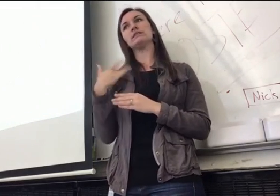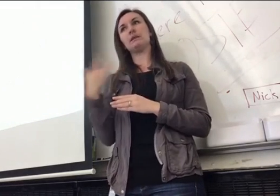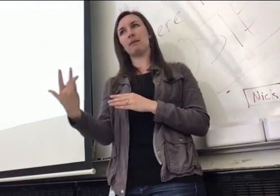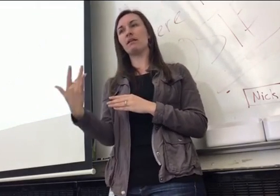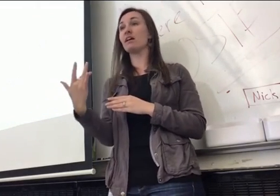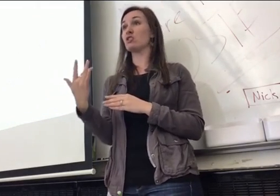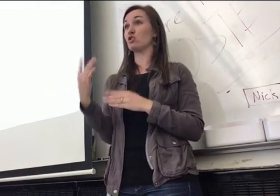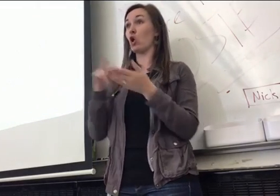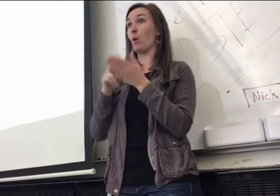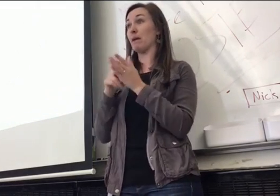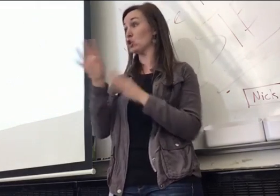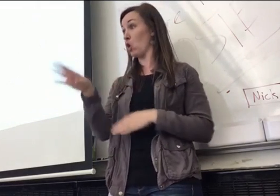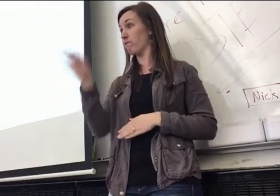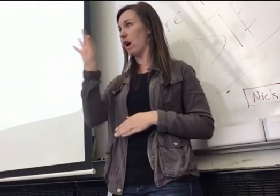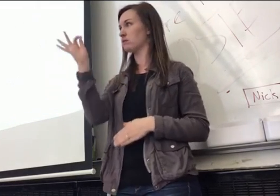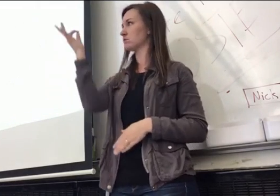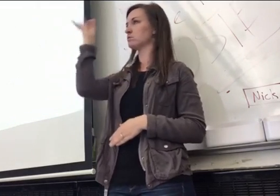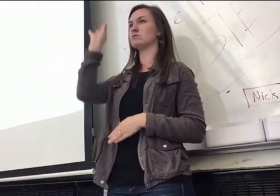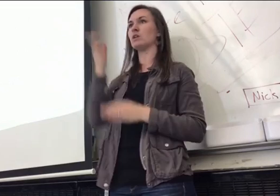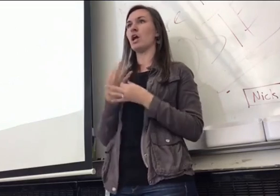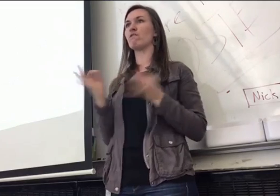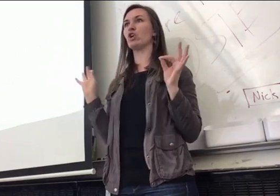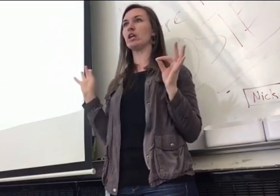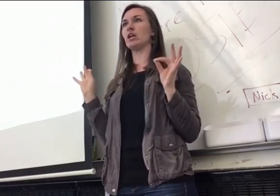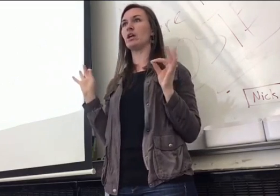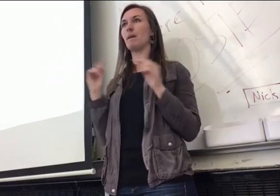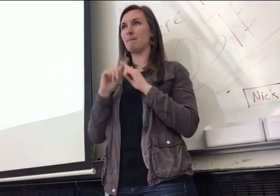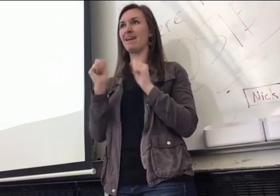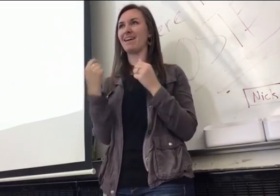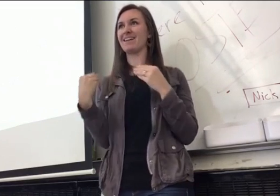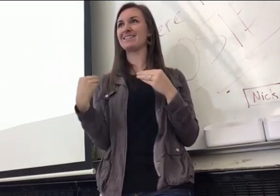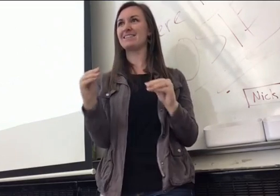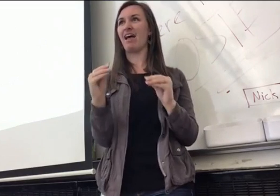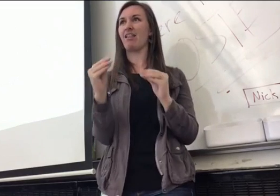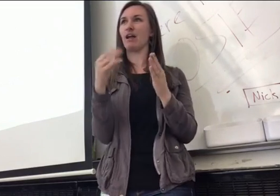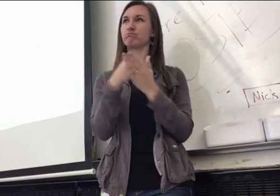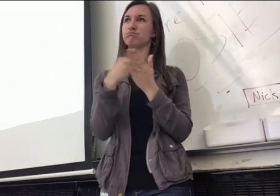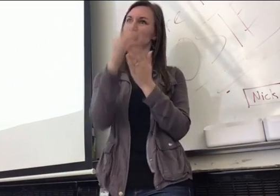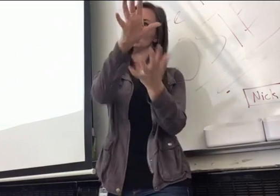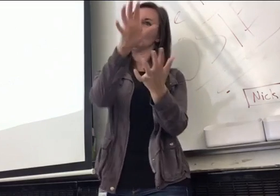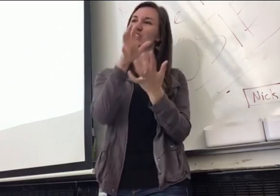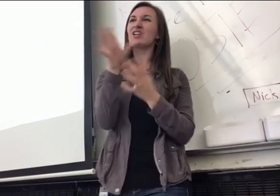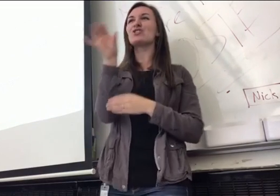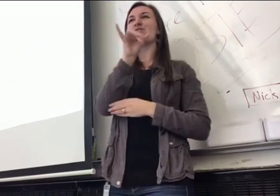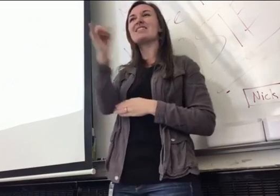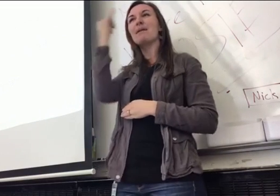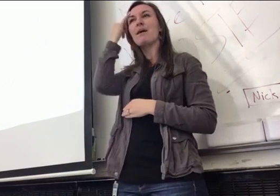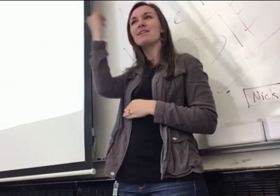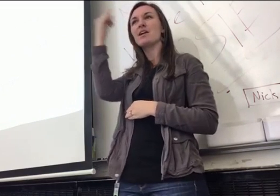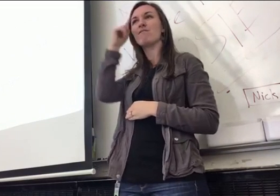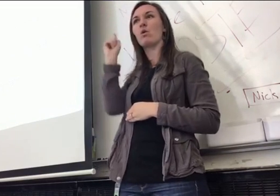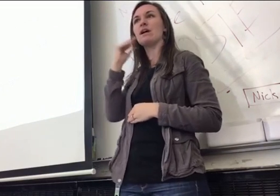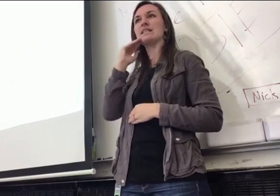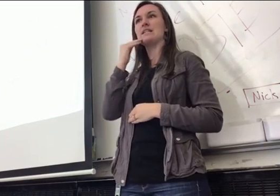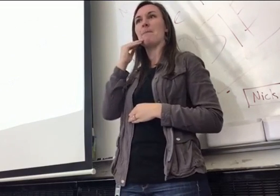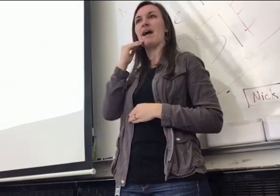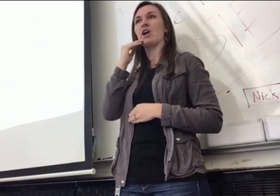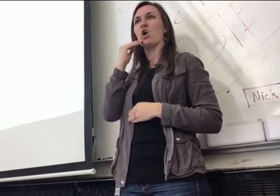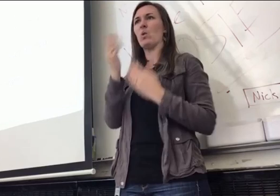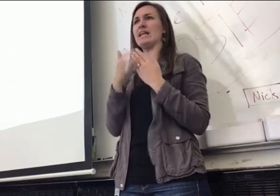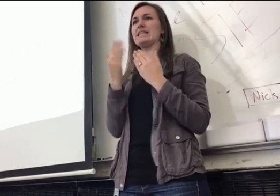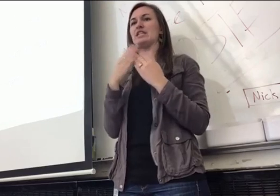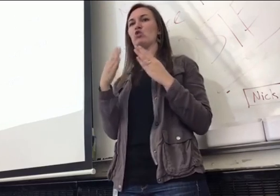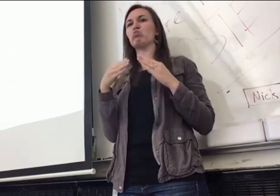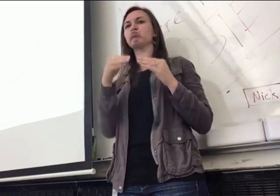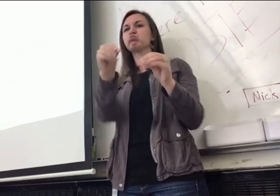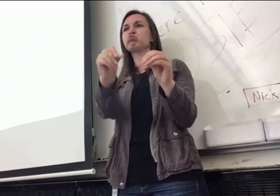makes a giant profit. That's what happens here with tobacco. Tobacco is incredibly cheap to be able to produce, and because of that, it makes a massive,